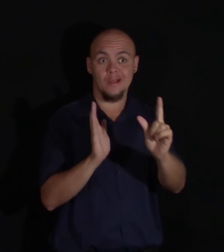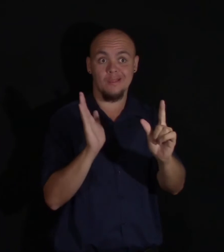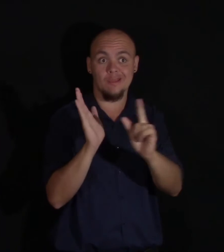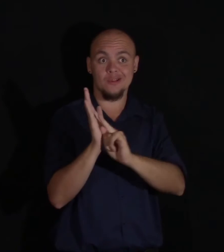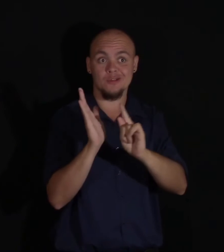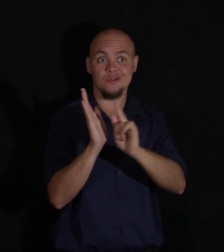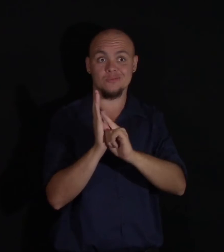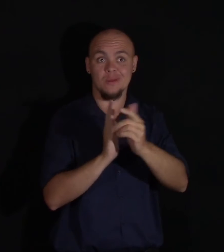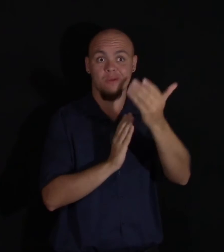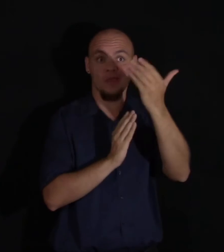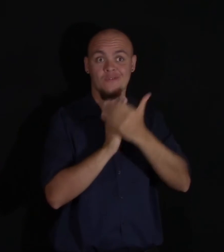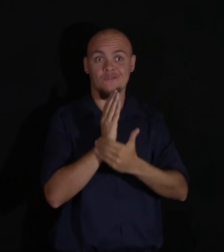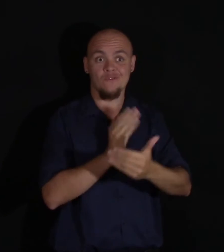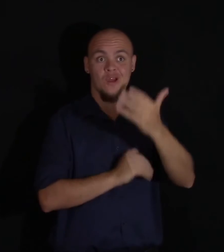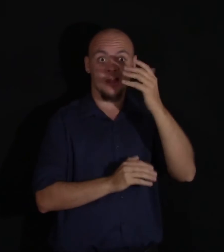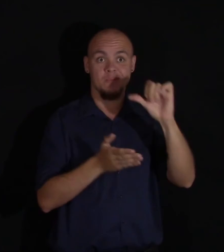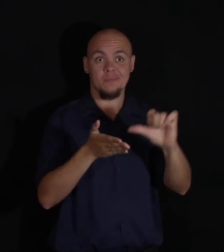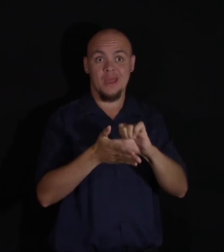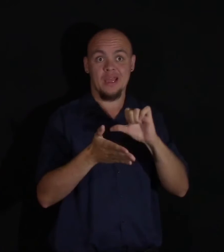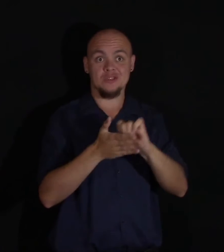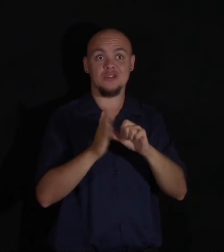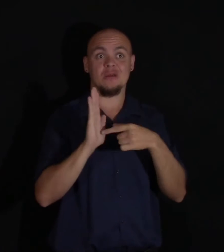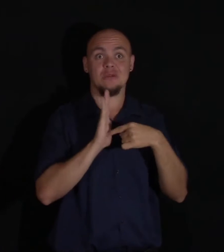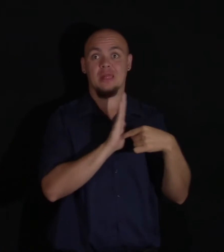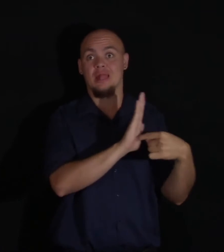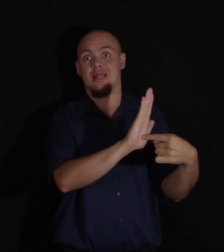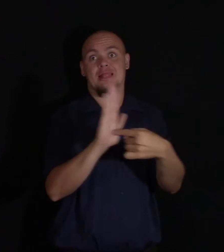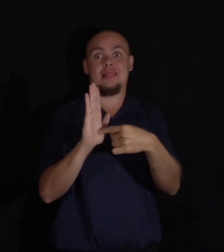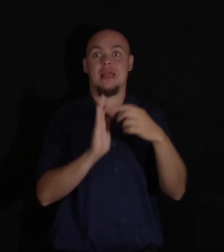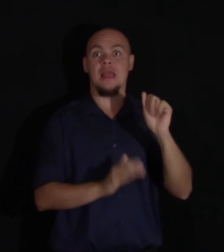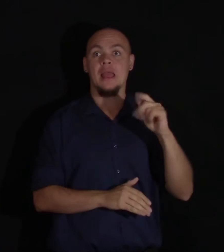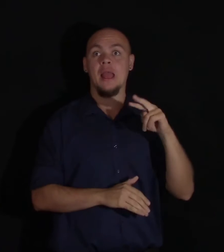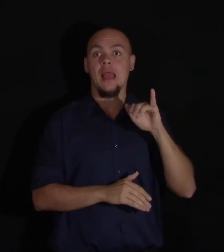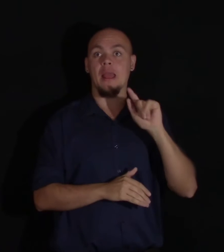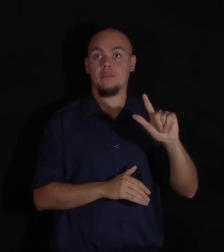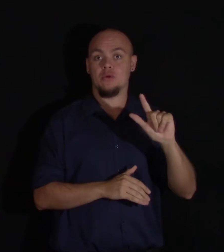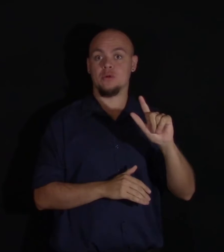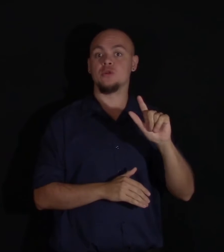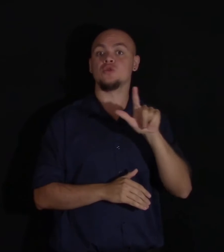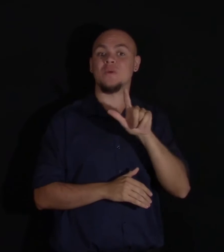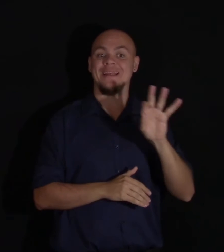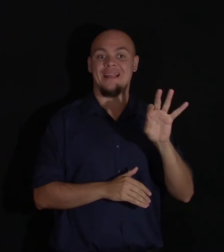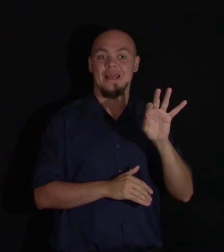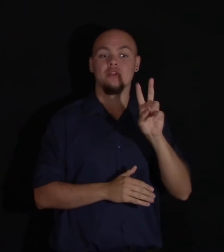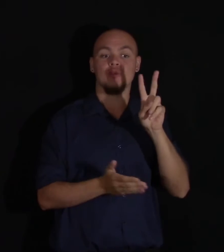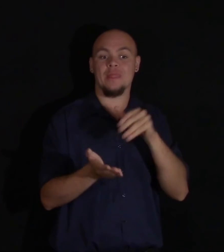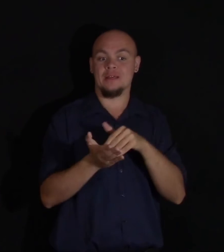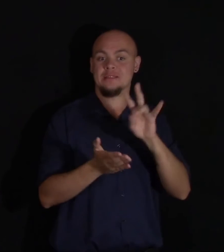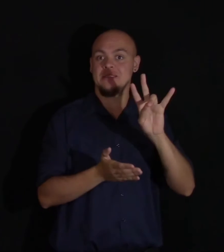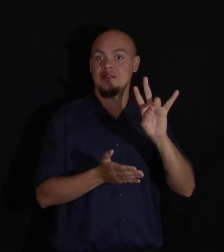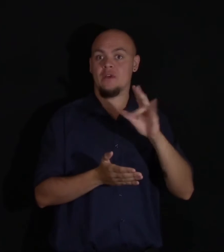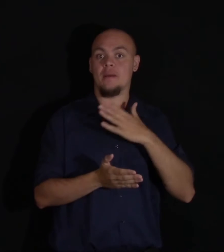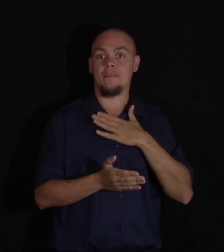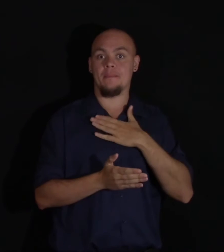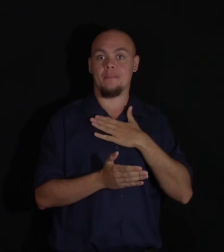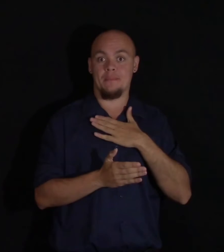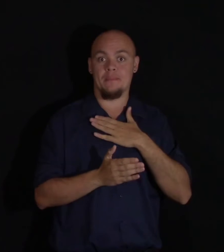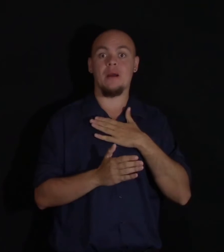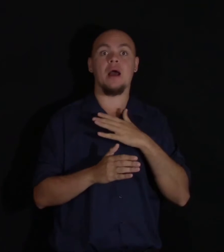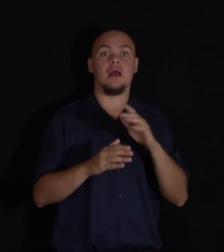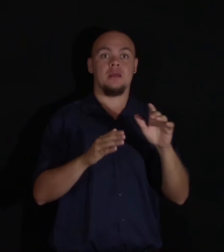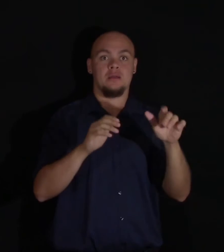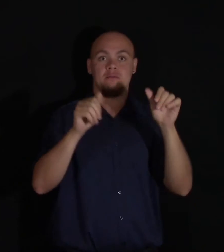page of a newspaper. So April 29, 2007, my executive profile appears on the